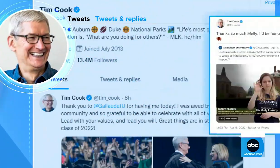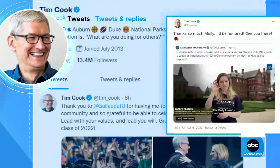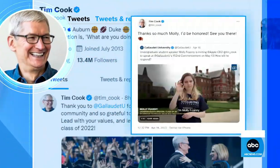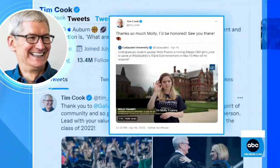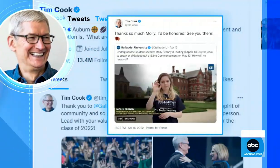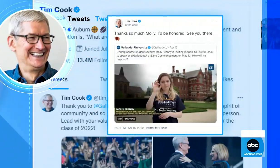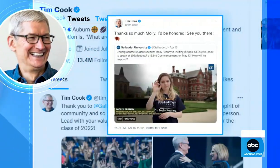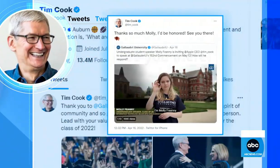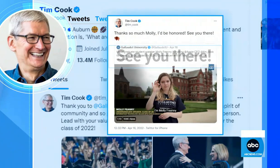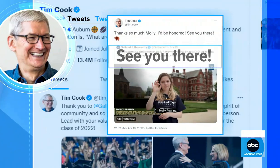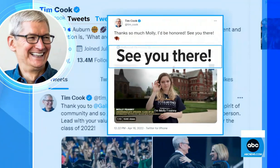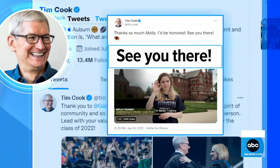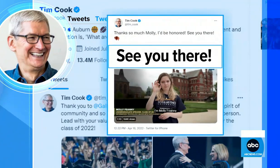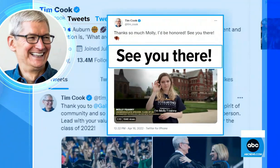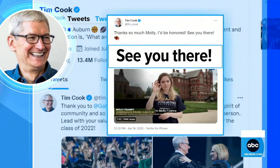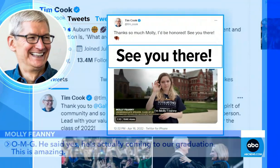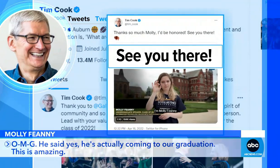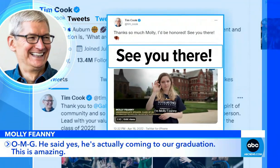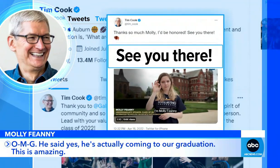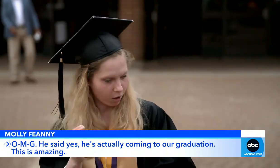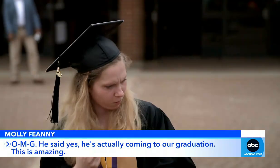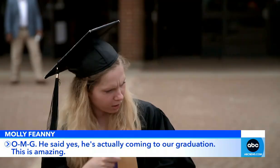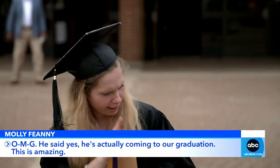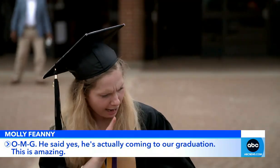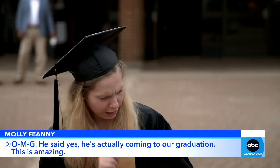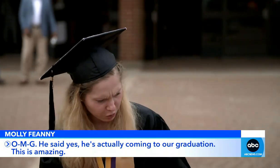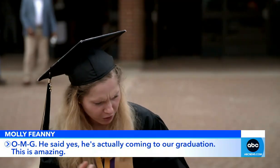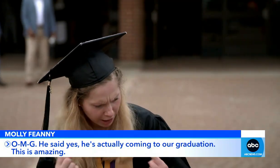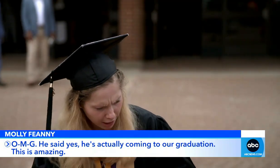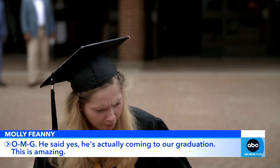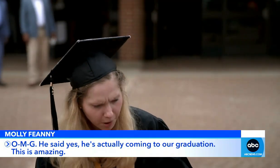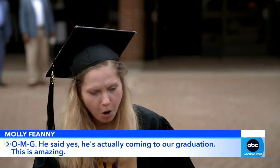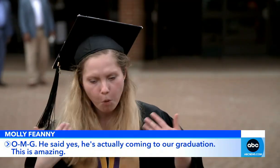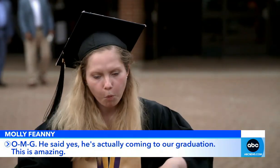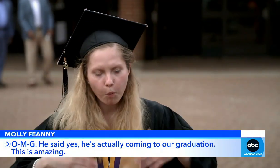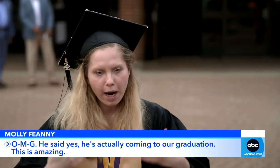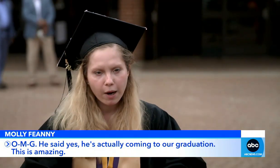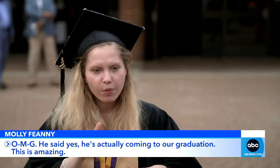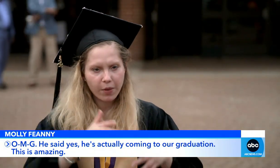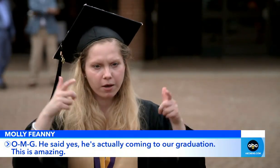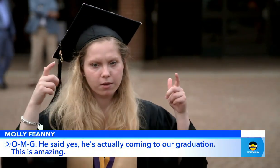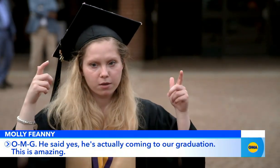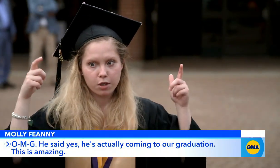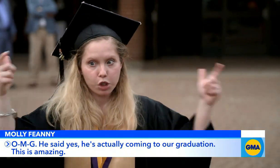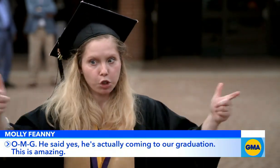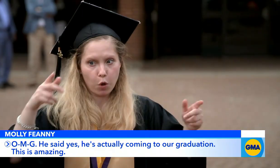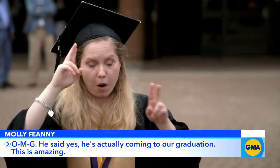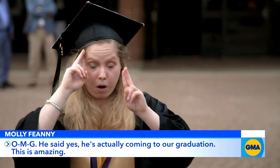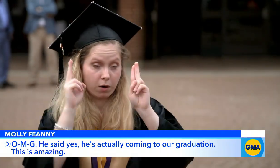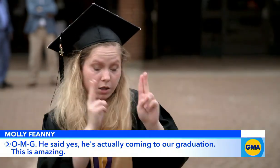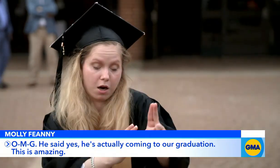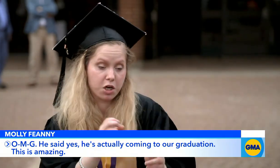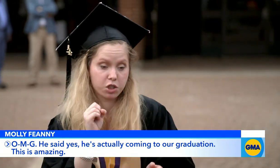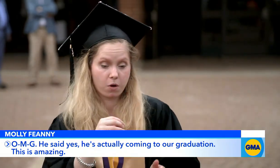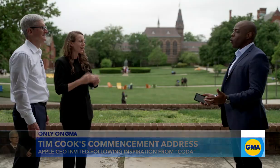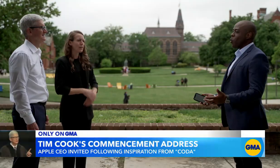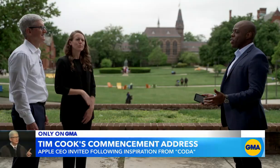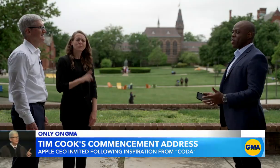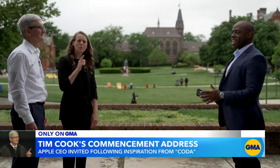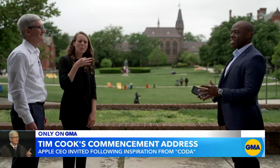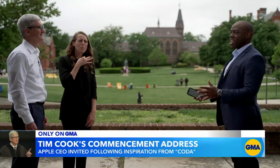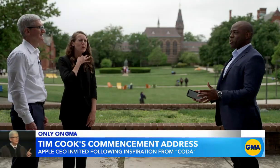responded on Twitter, see you there. OMG. He said, yes, he's actually coming to our graduation. This is amazing.